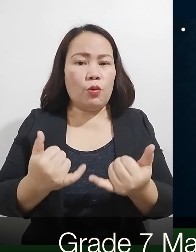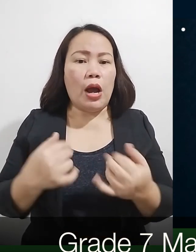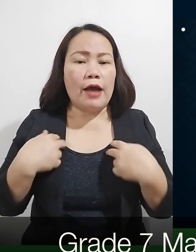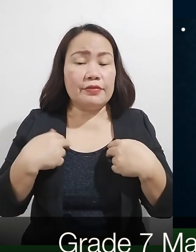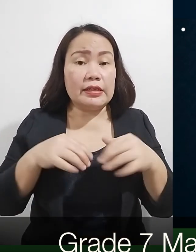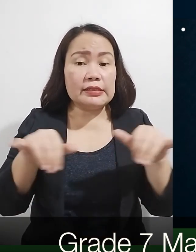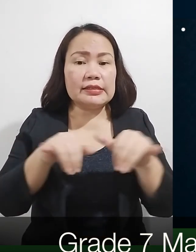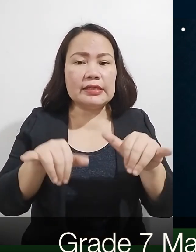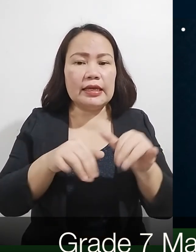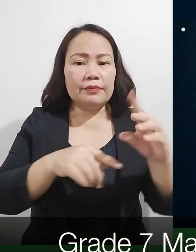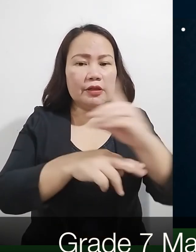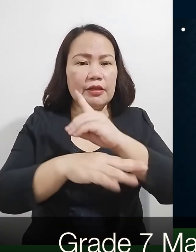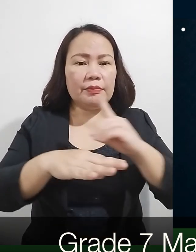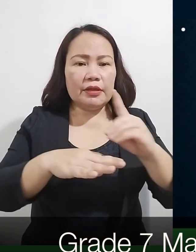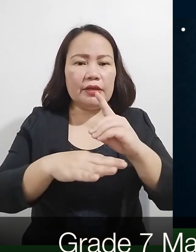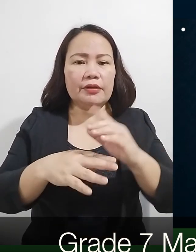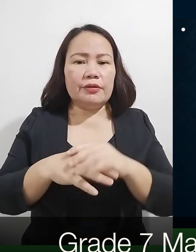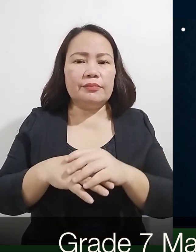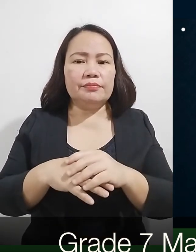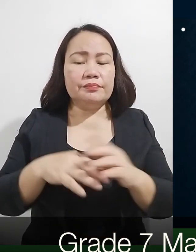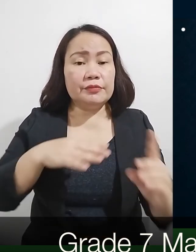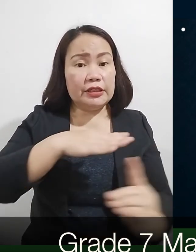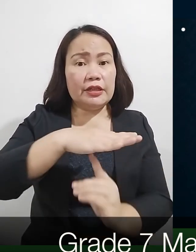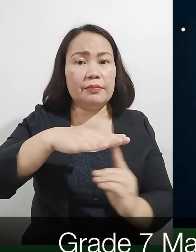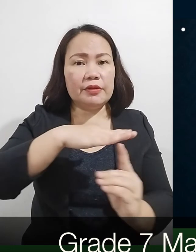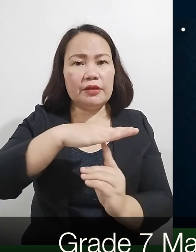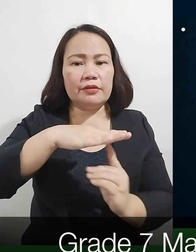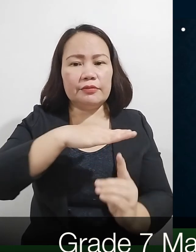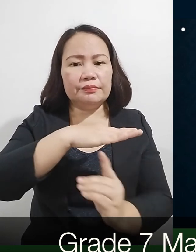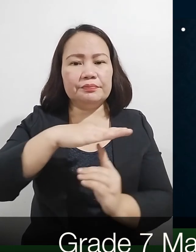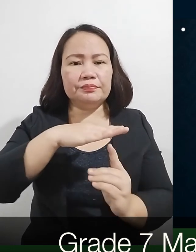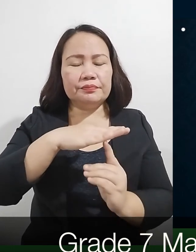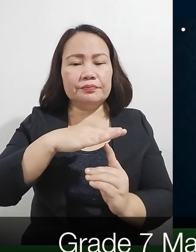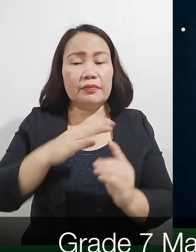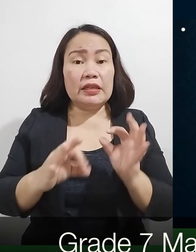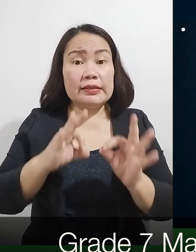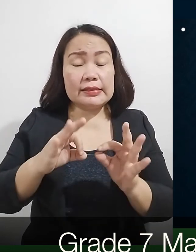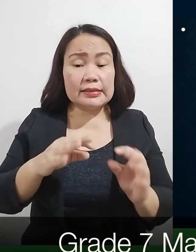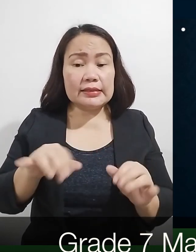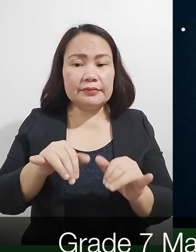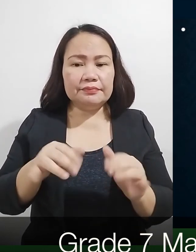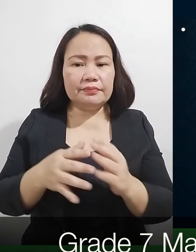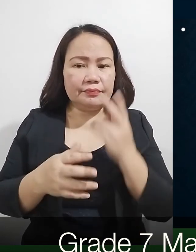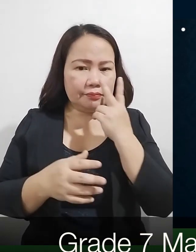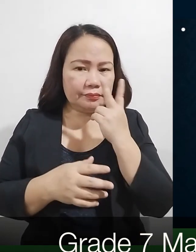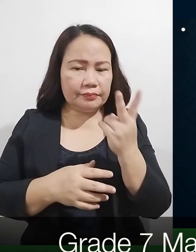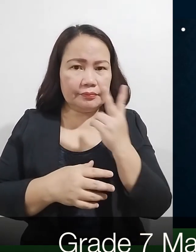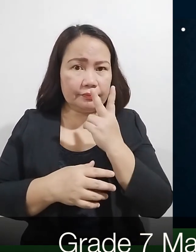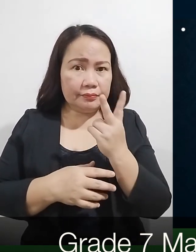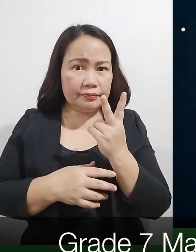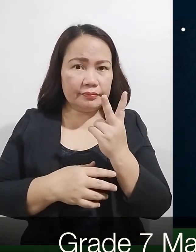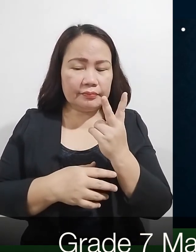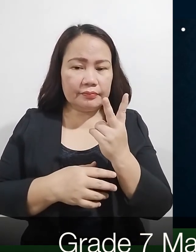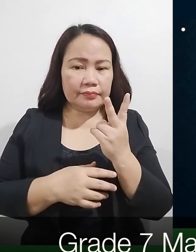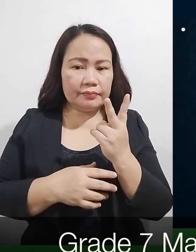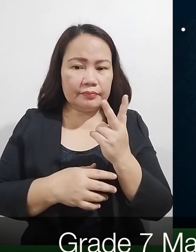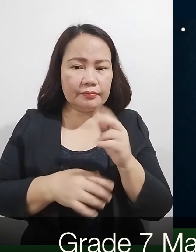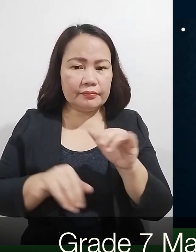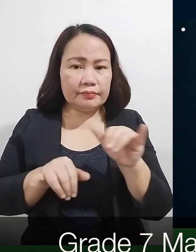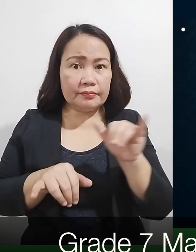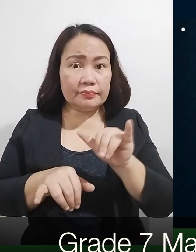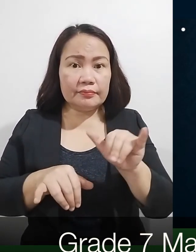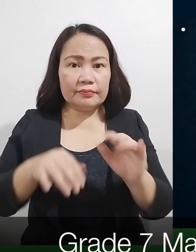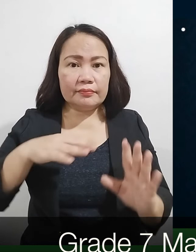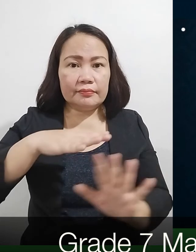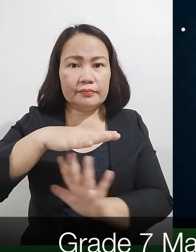you were given fractions with the same denominators, kung pareho ang denominators nila, kagaya